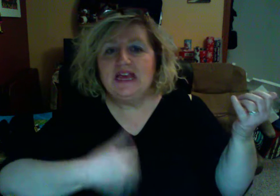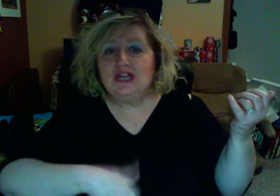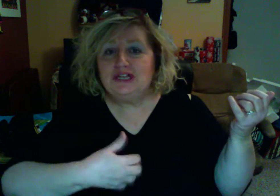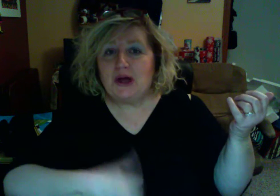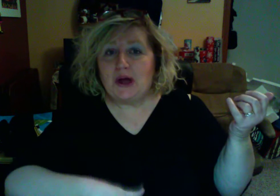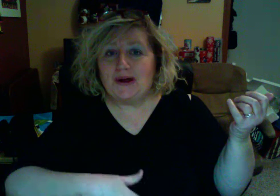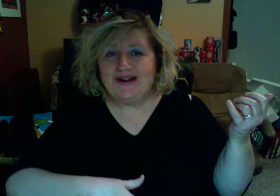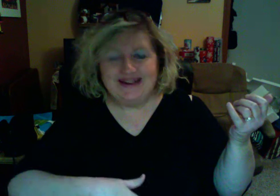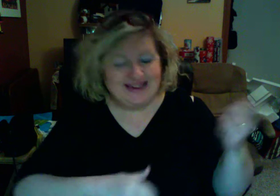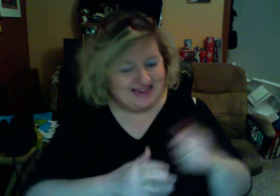Guitar.